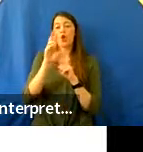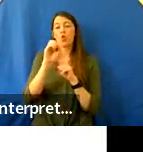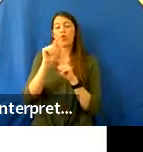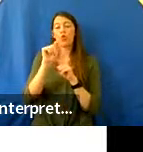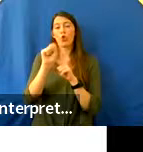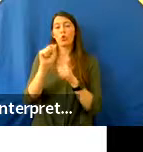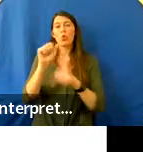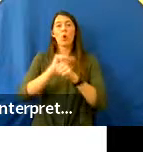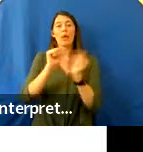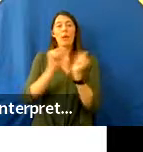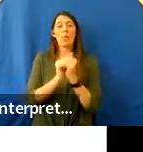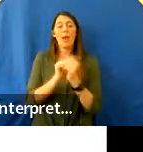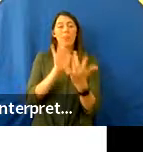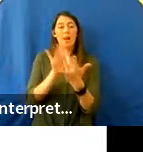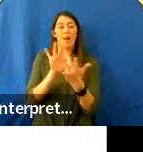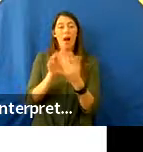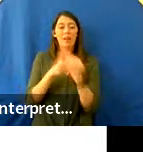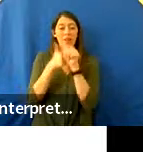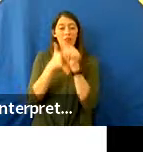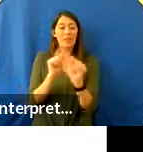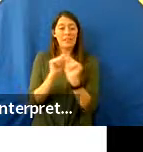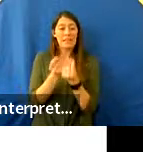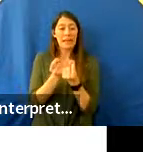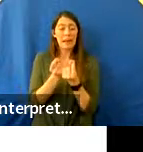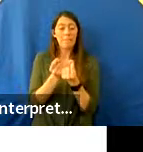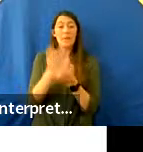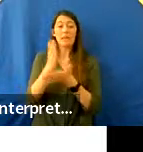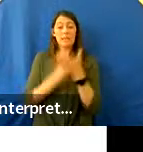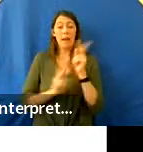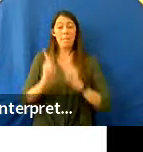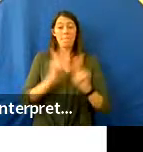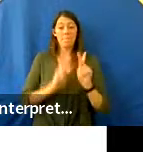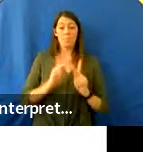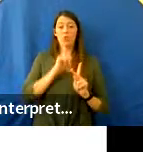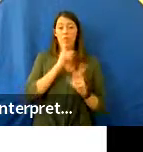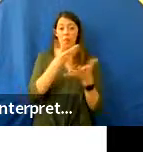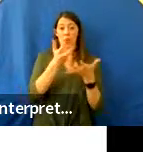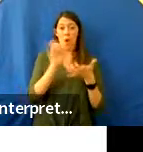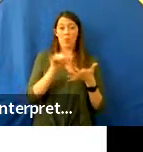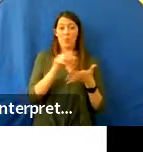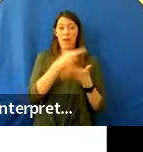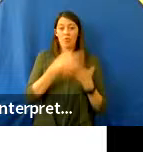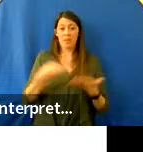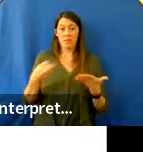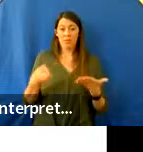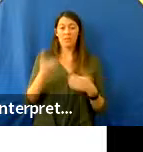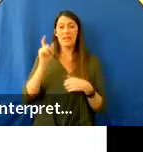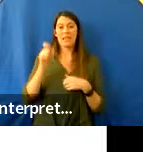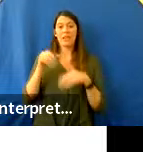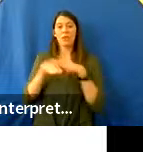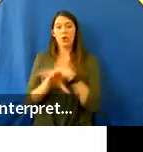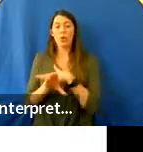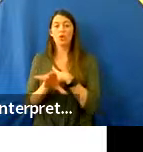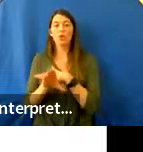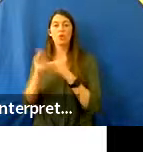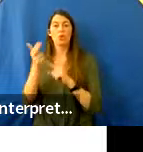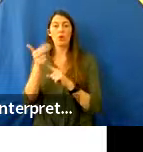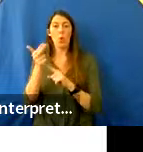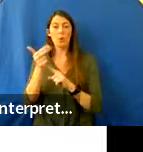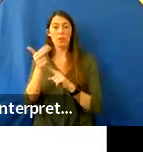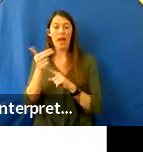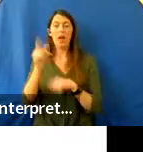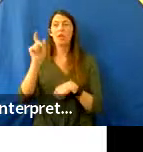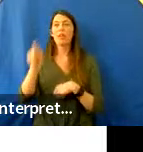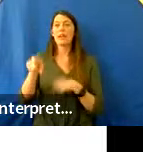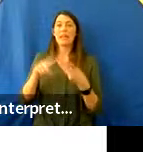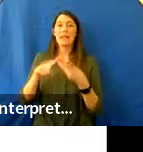sense of, some folks really, really need the resources. They're going to need to go to the hotel. They're going to need funds to